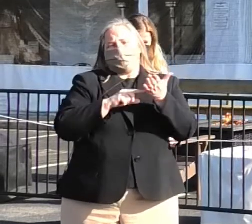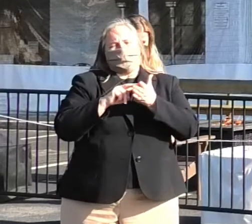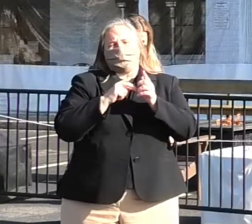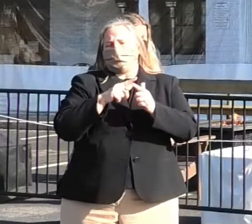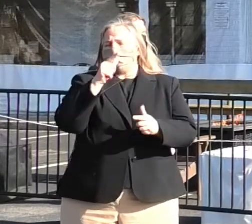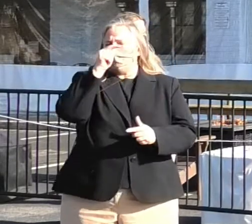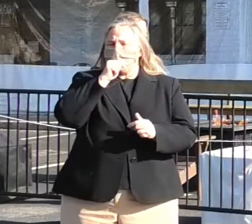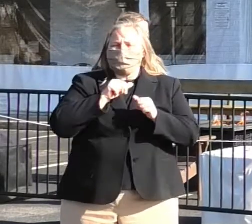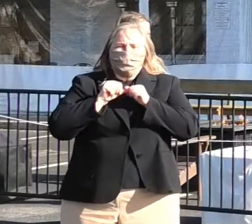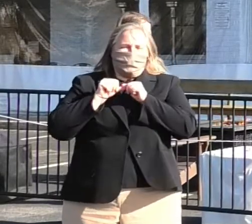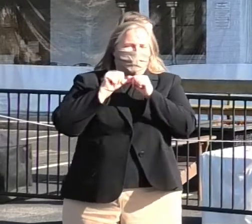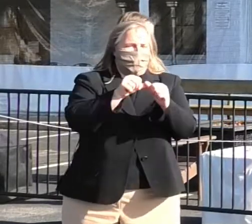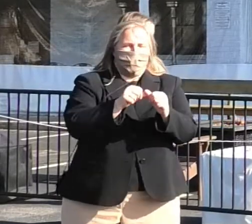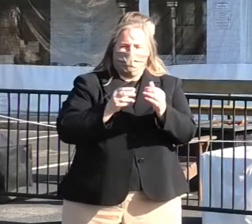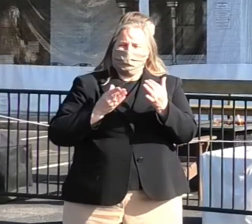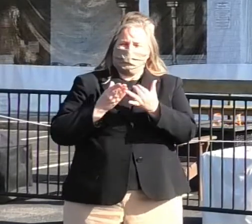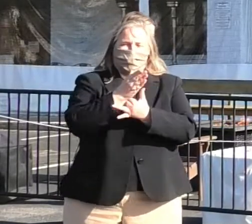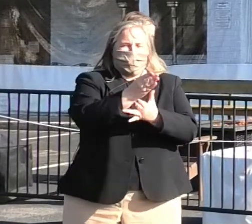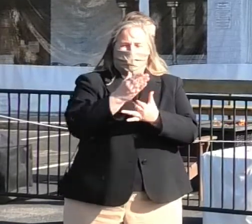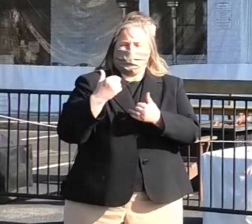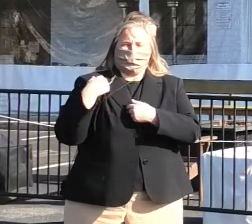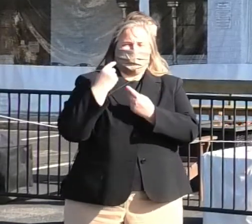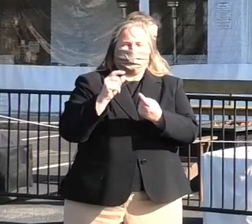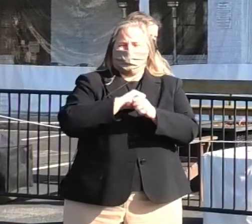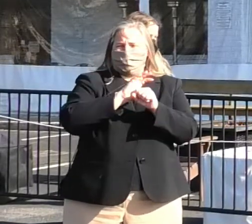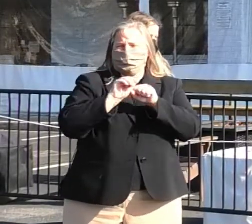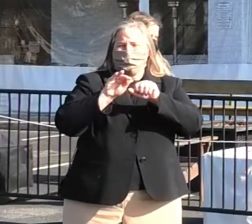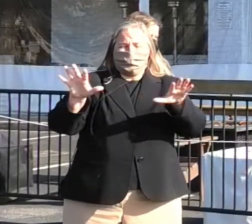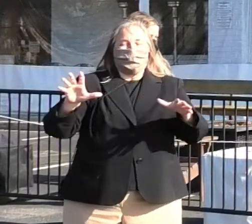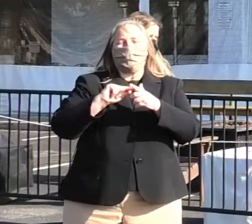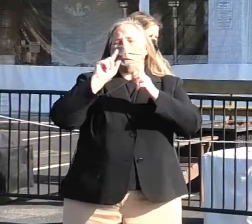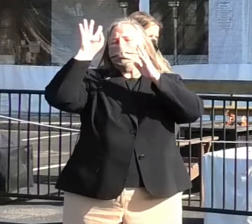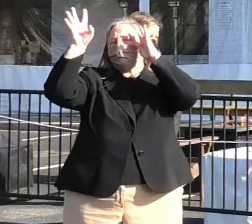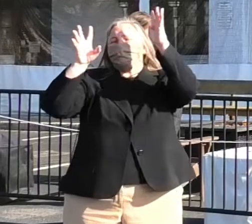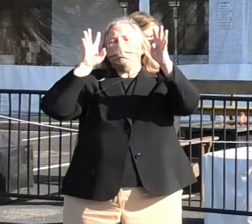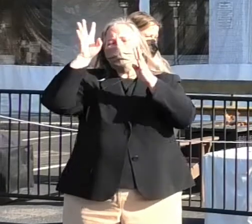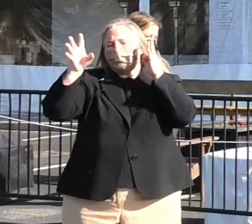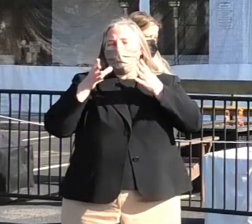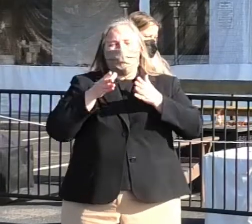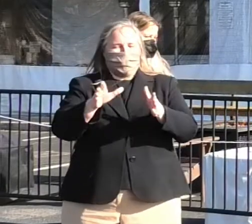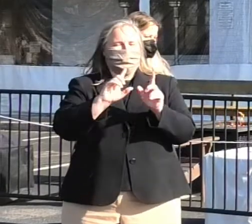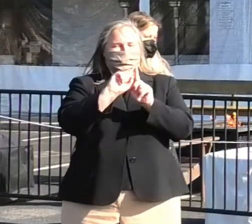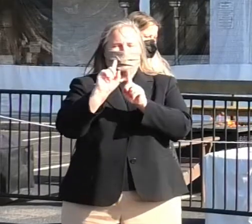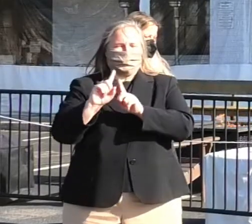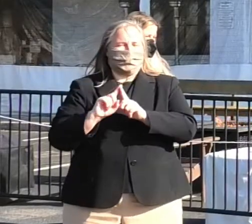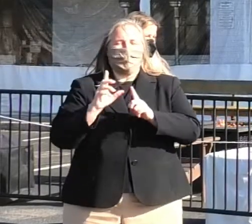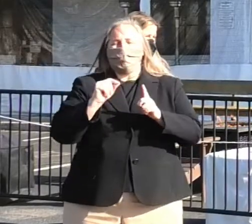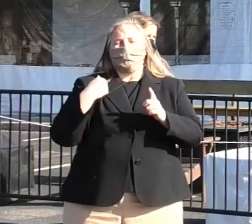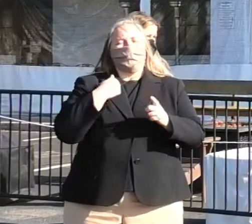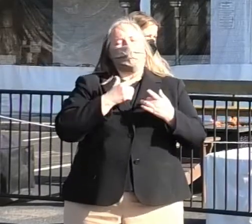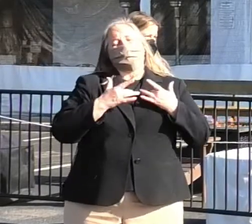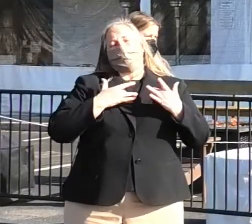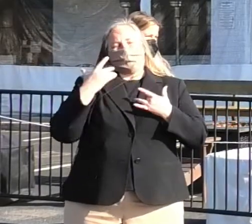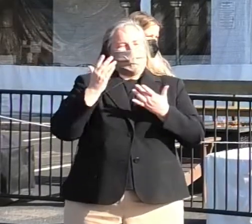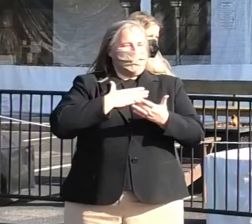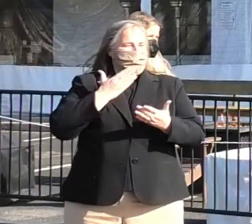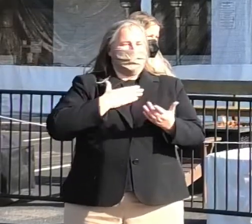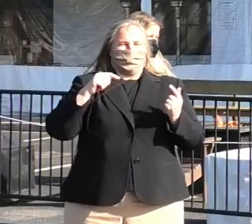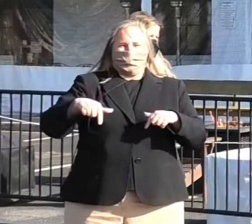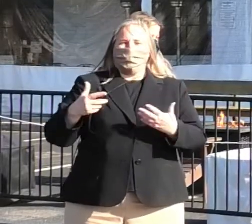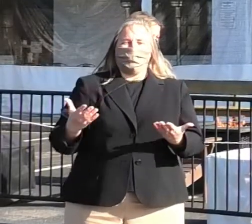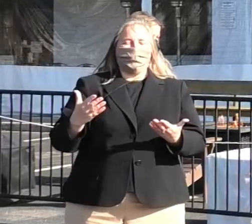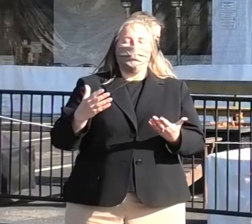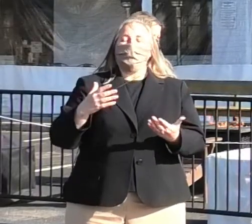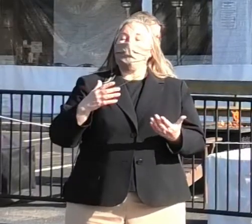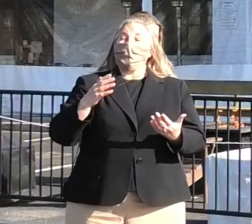throughout this pandemic in innovative and creative ways, and we're so excited and happy to be here. Howard